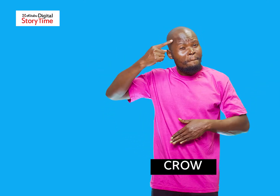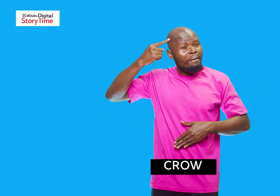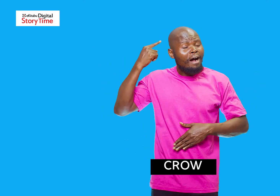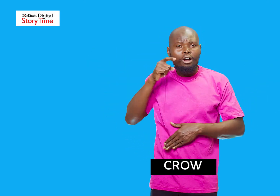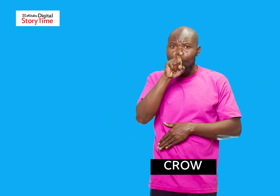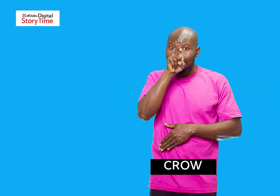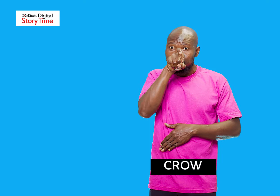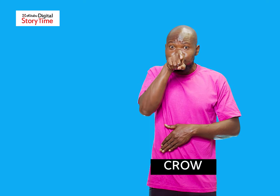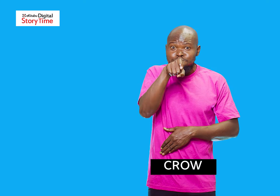Crow.